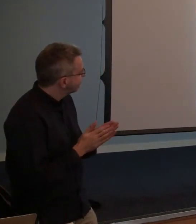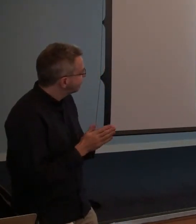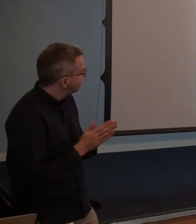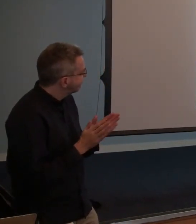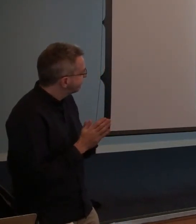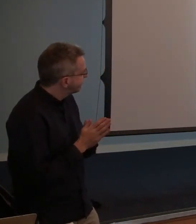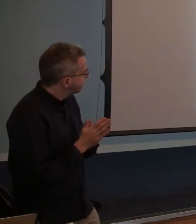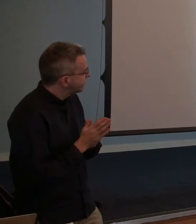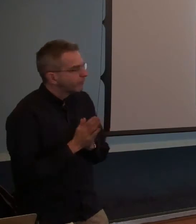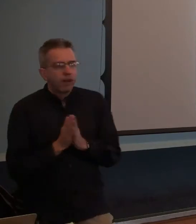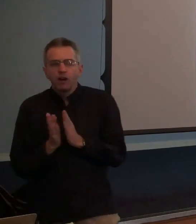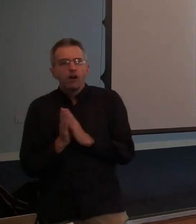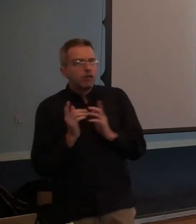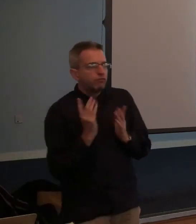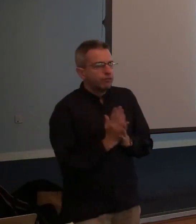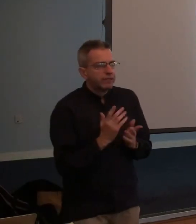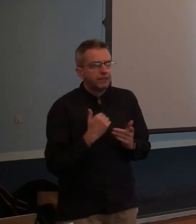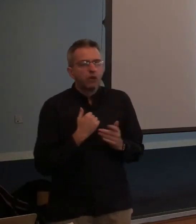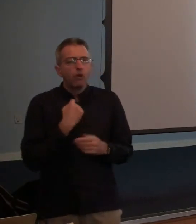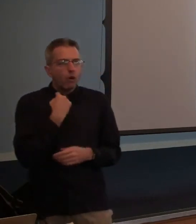I'll just let you have a look at the slide.